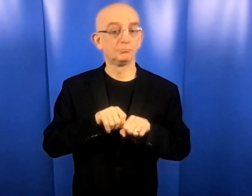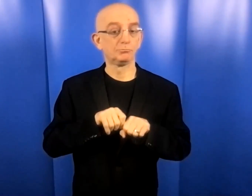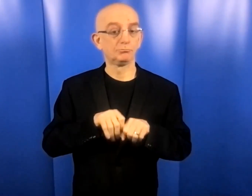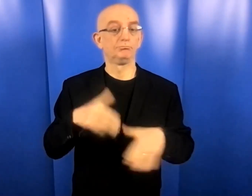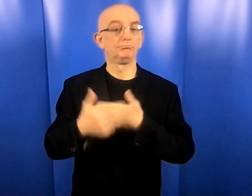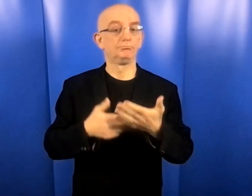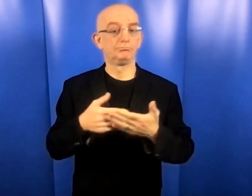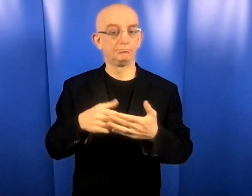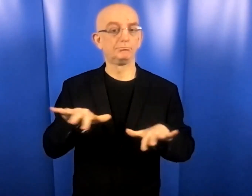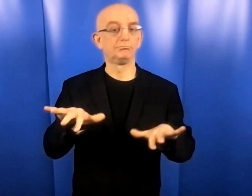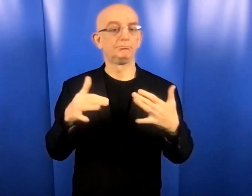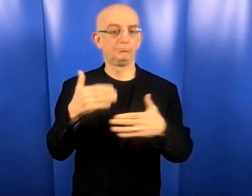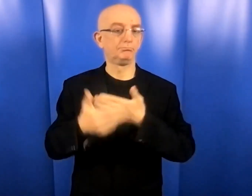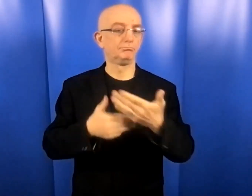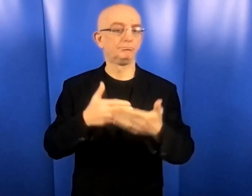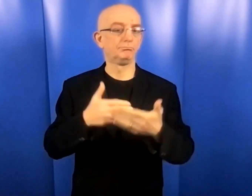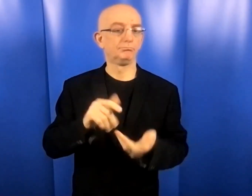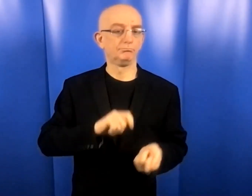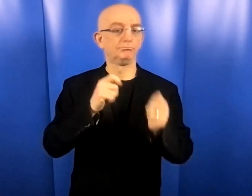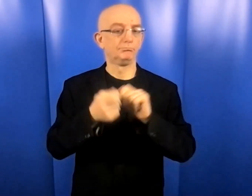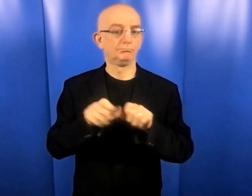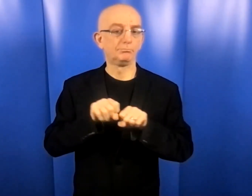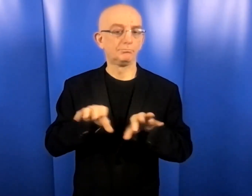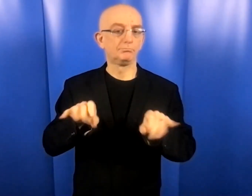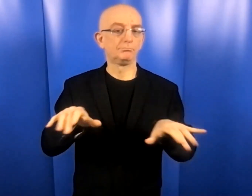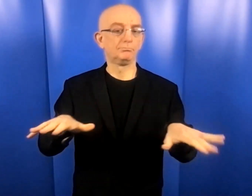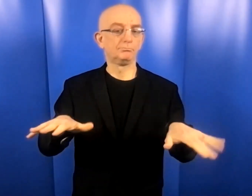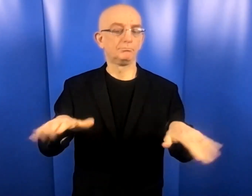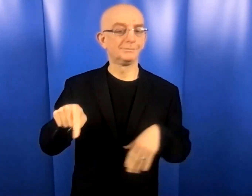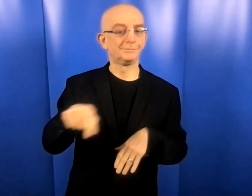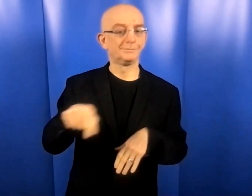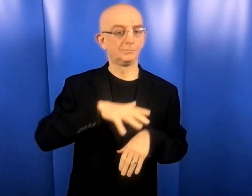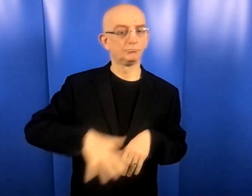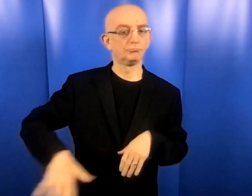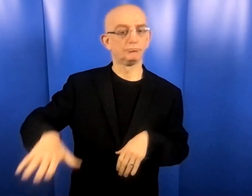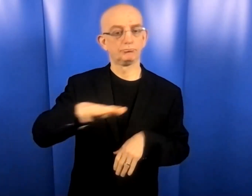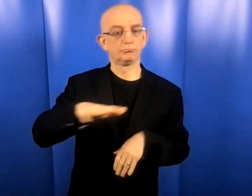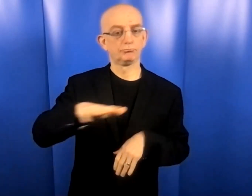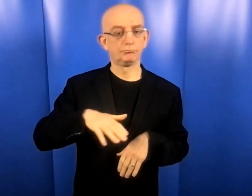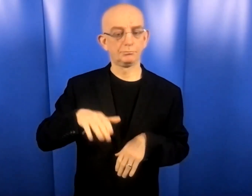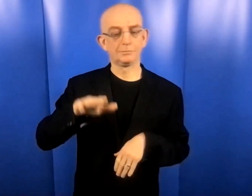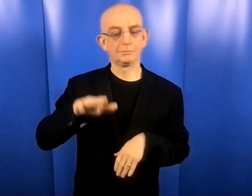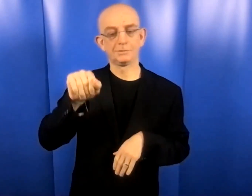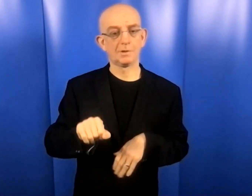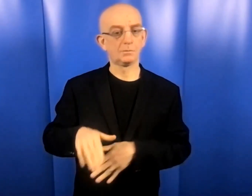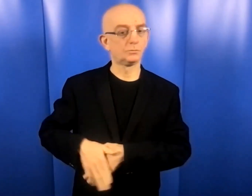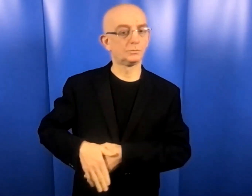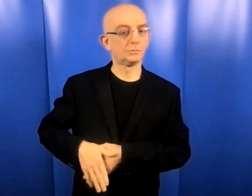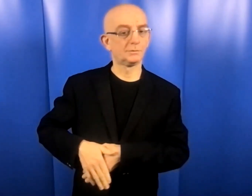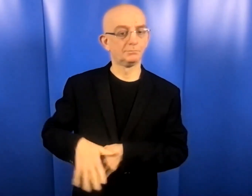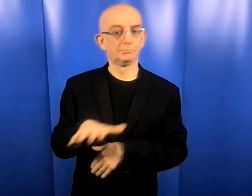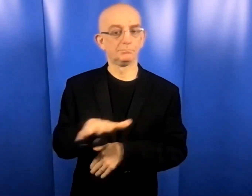disseminated across South Sudan to the 10 states of South